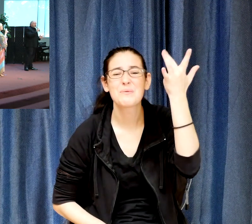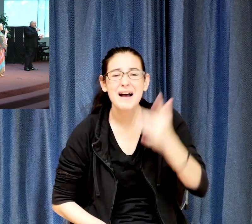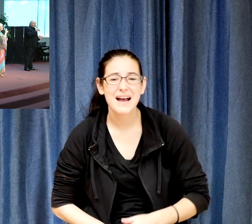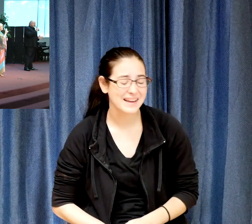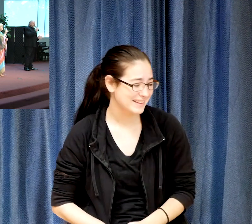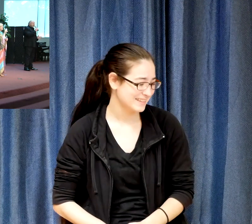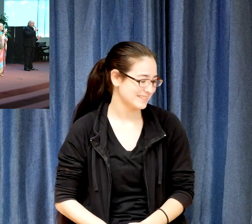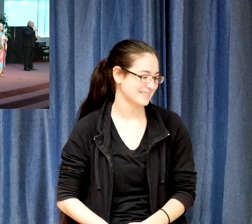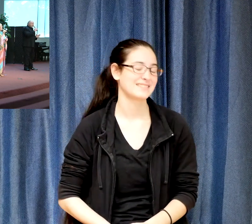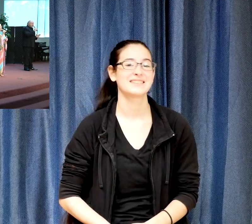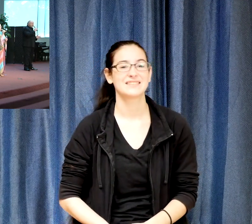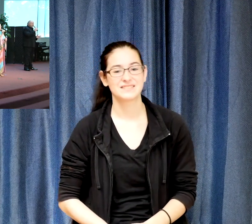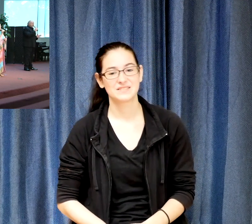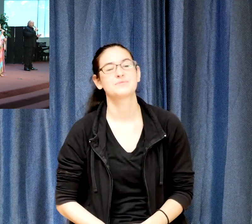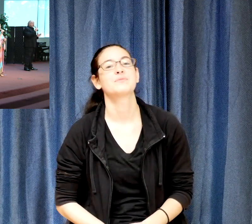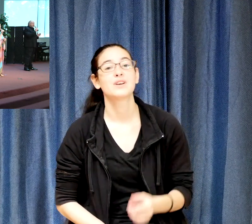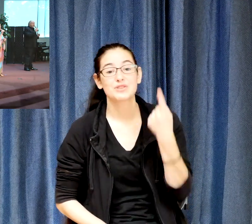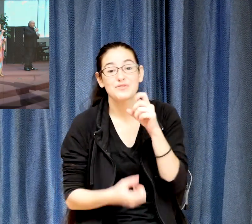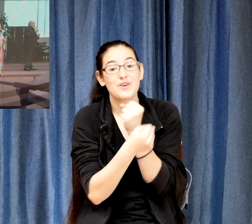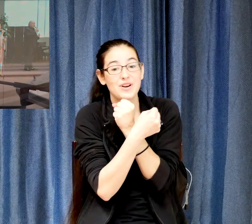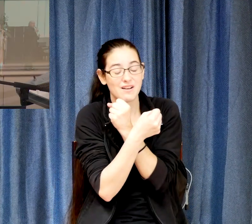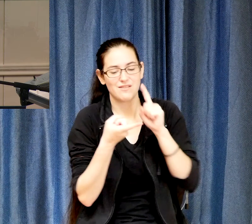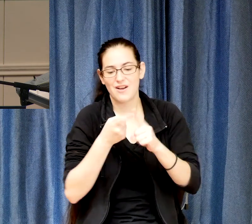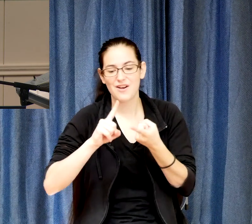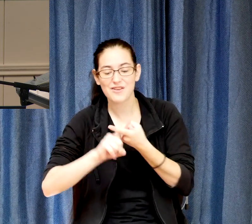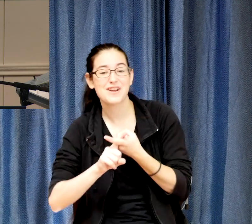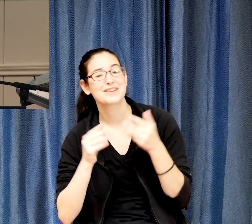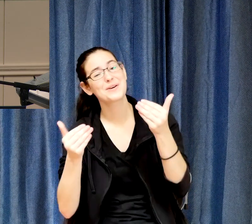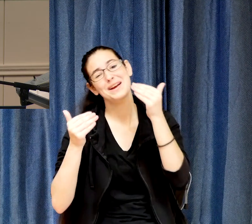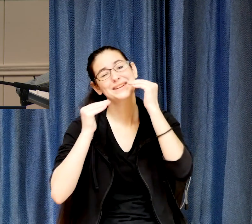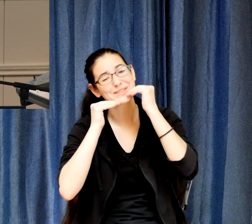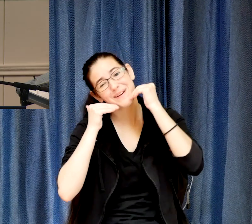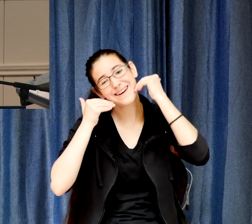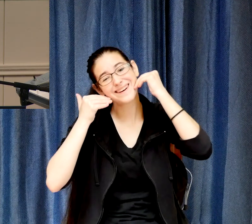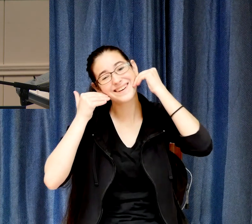for a friend, please begin, smile